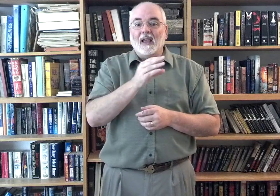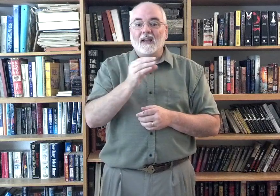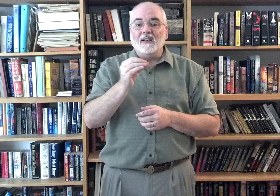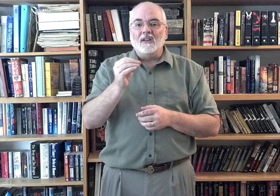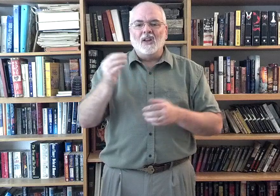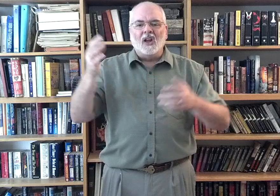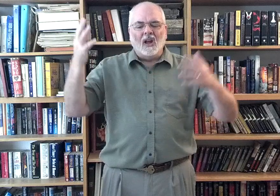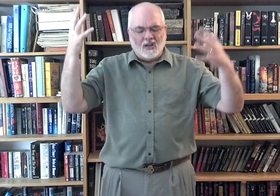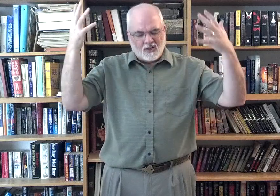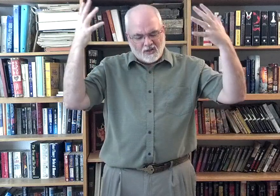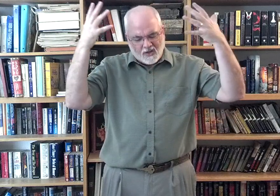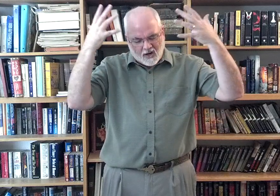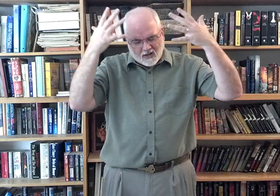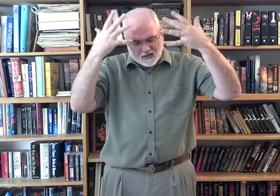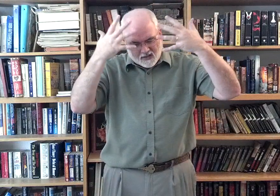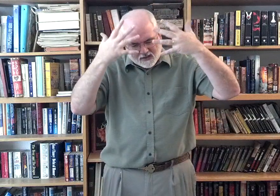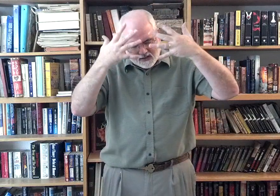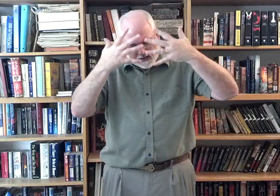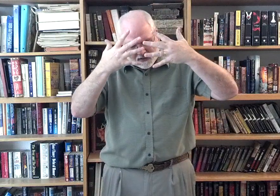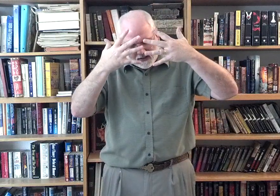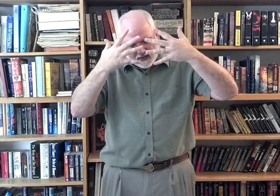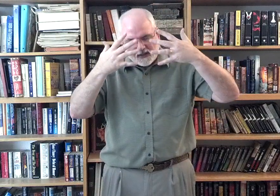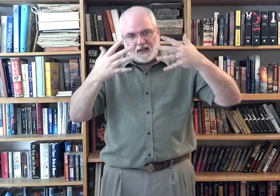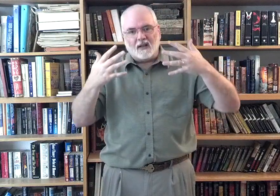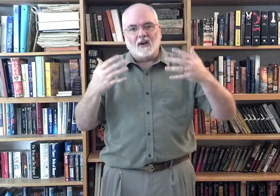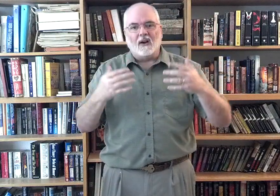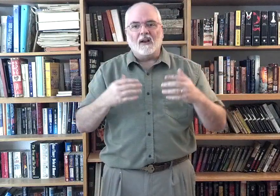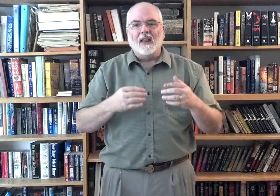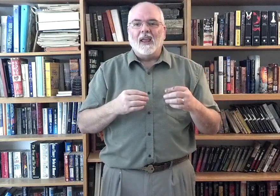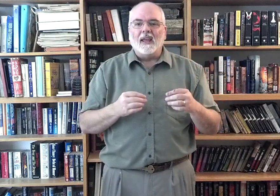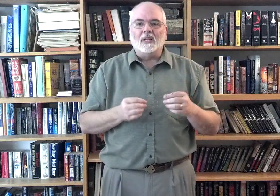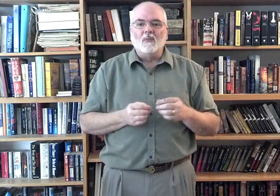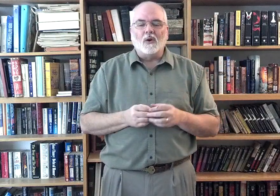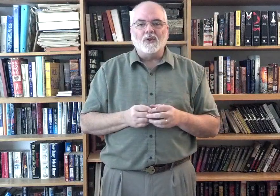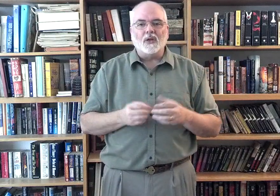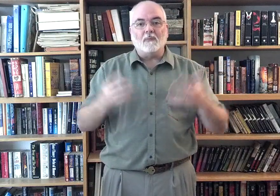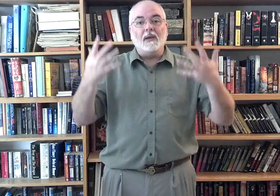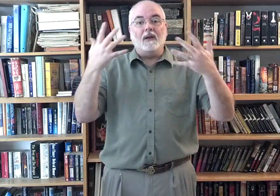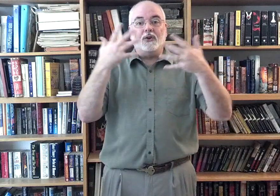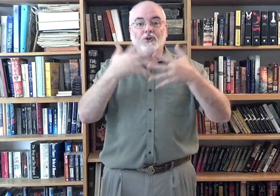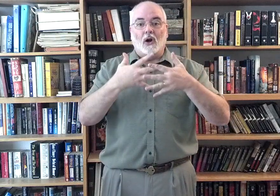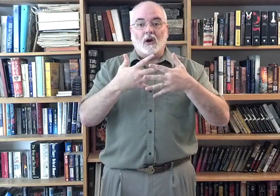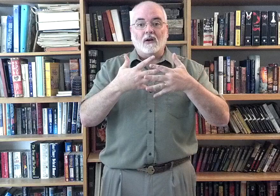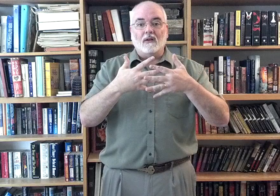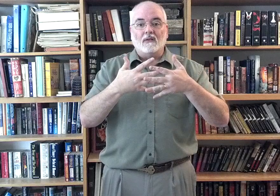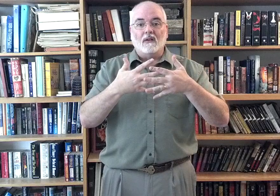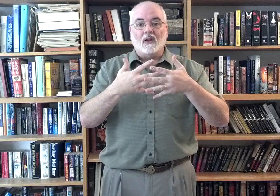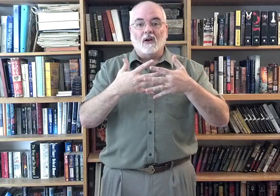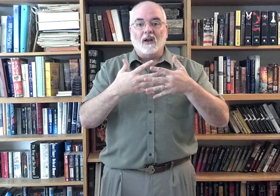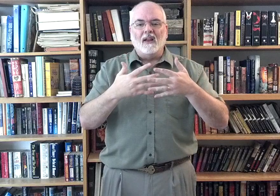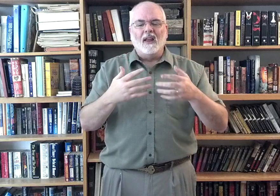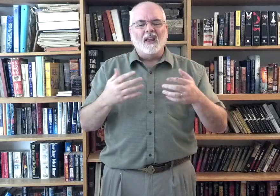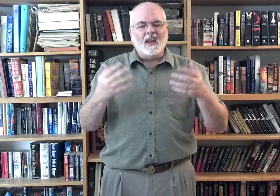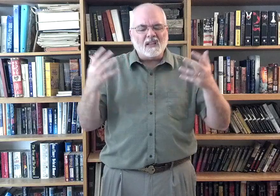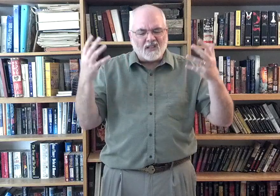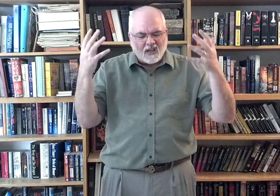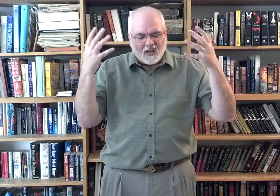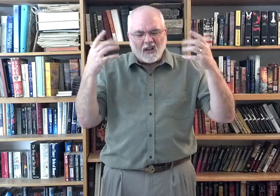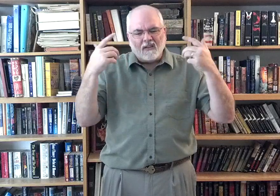And darkness. All right? And it's more than just being dark. All right? It's, see